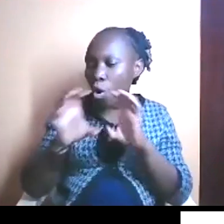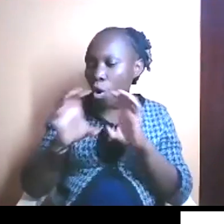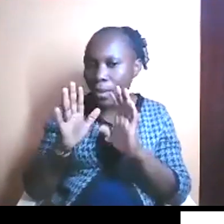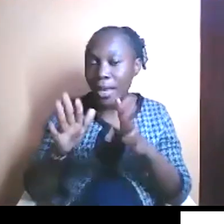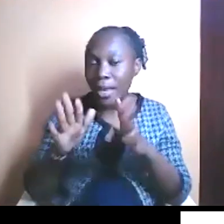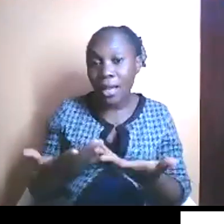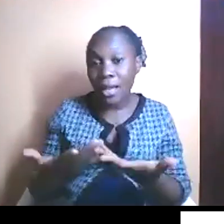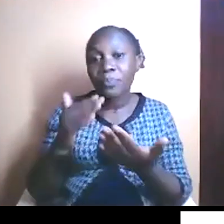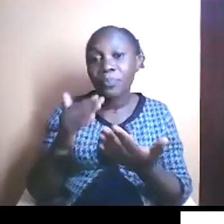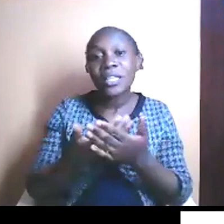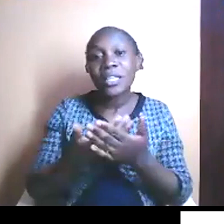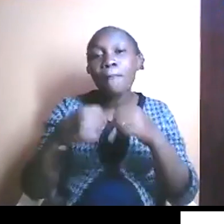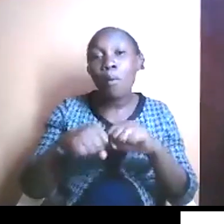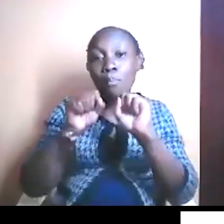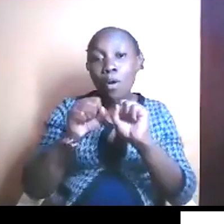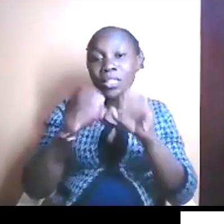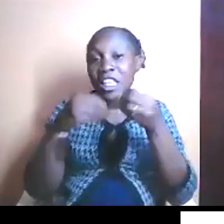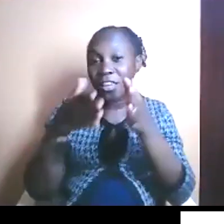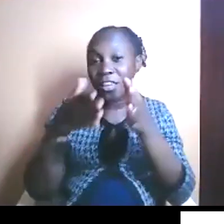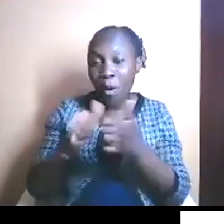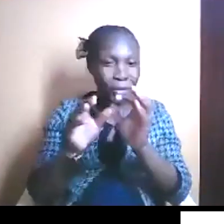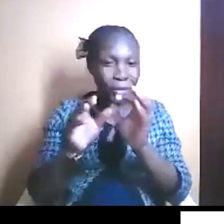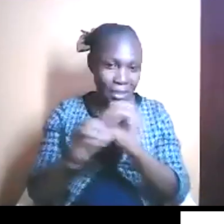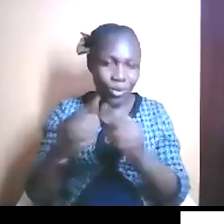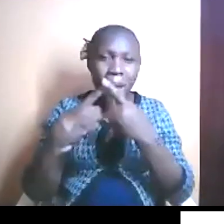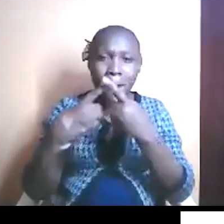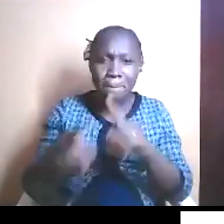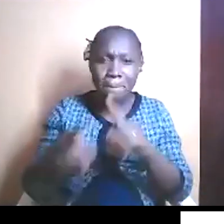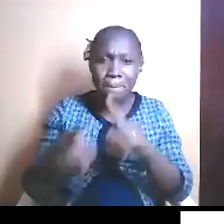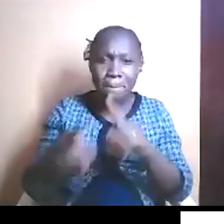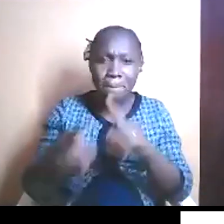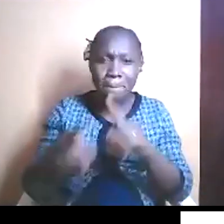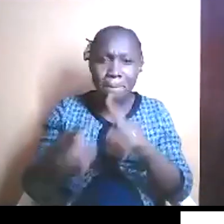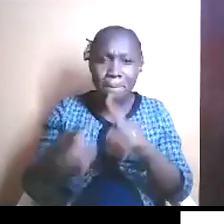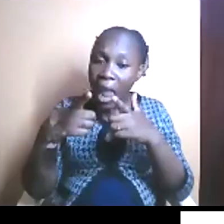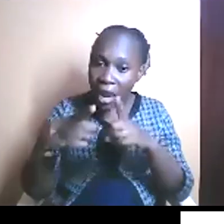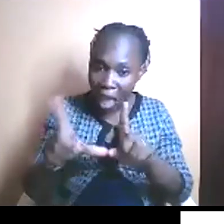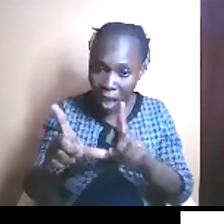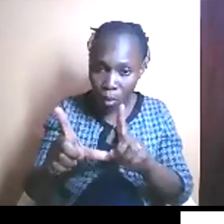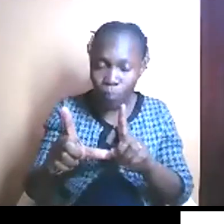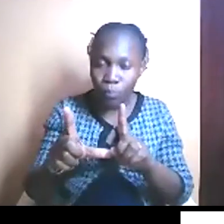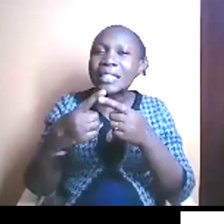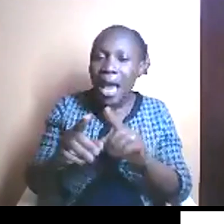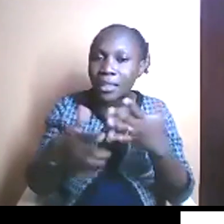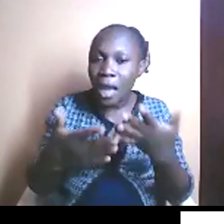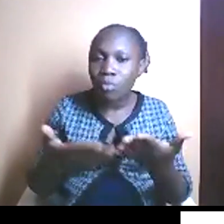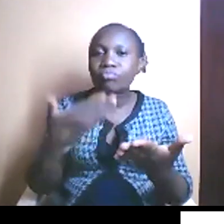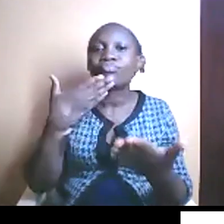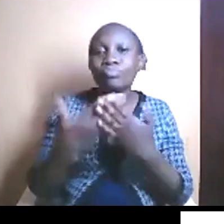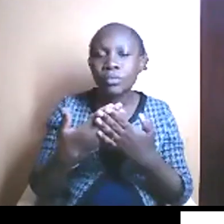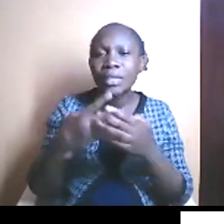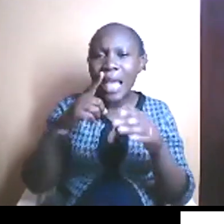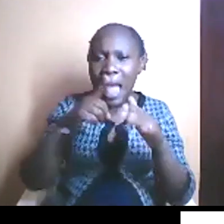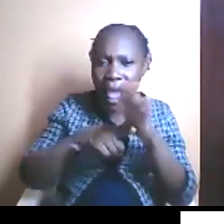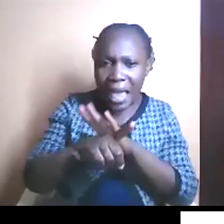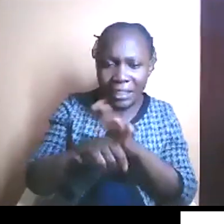do, it's really important to begin from a space of appreciation. So if you go in attacking somebody, what